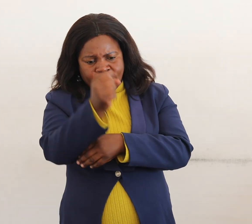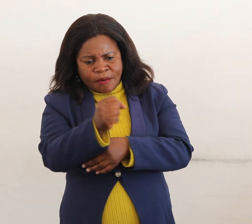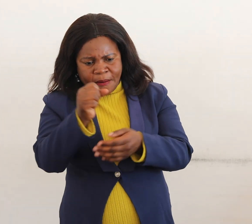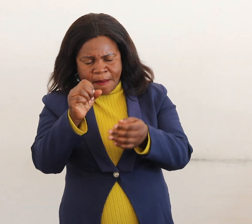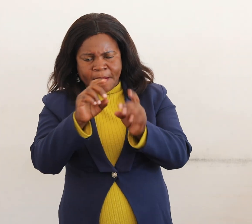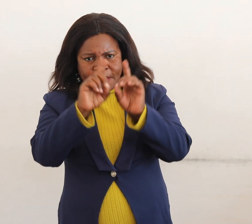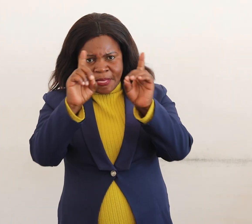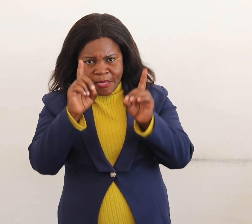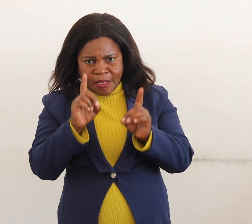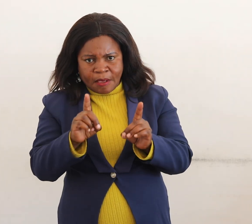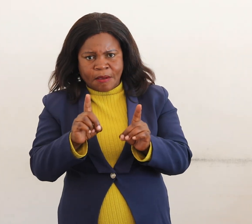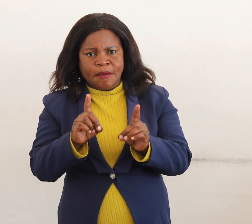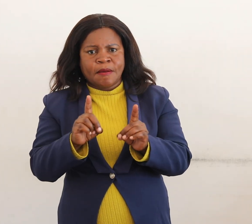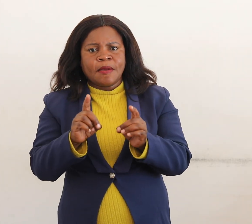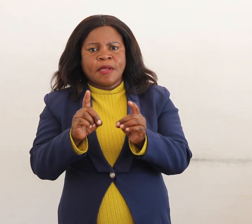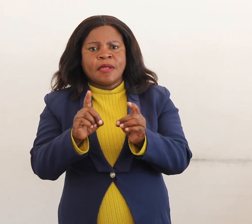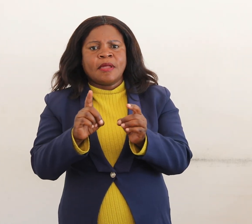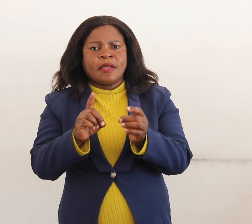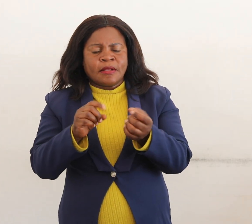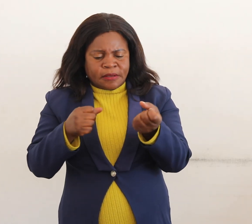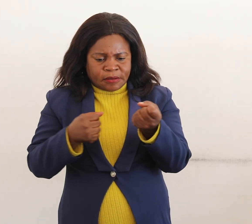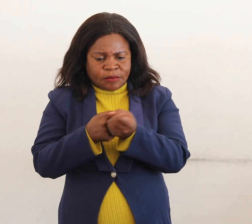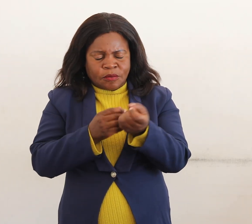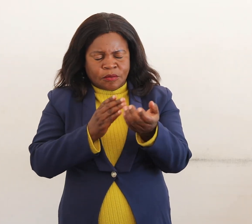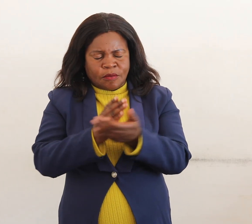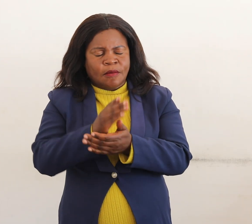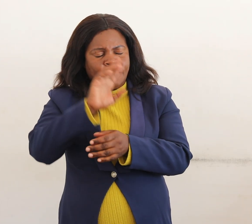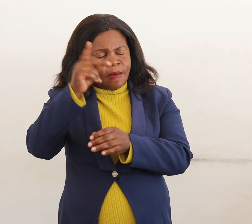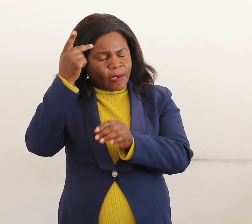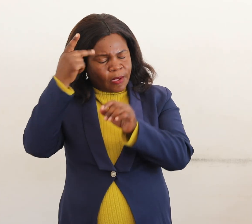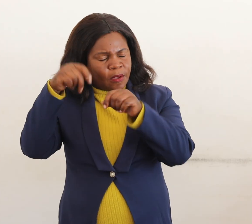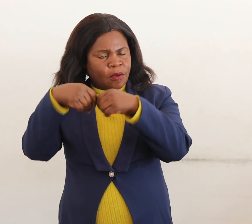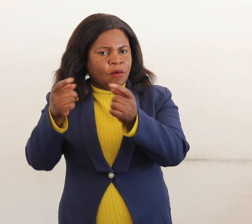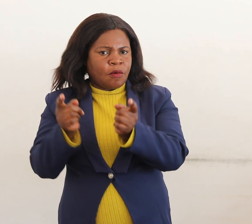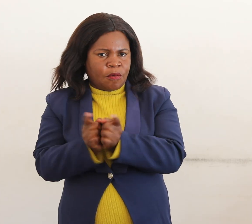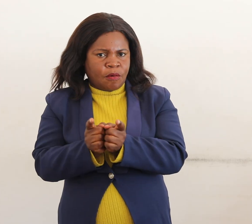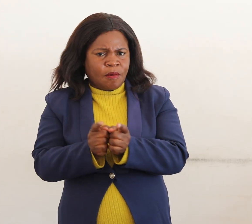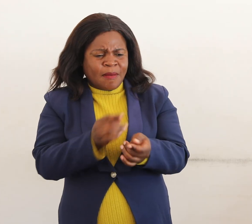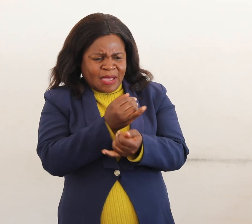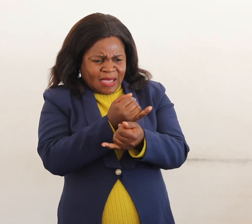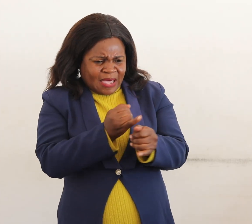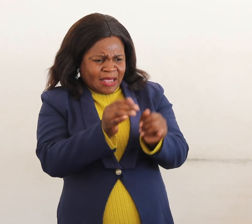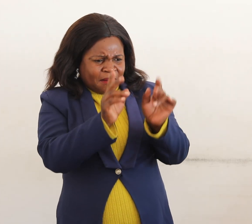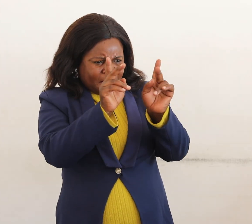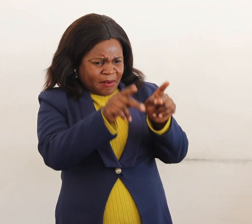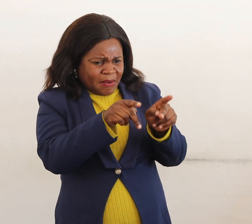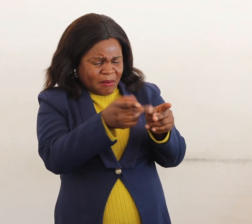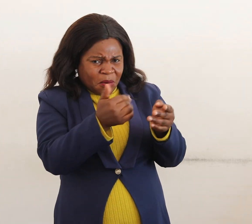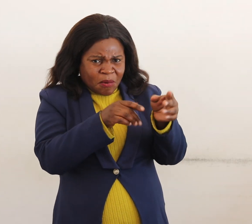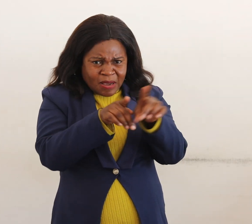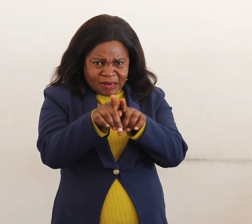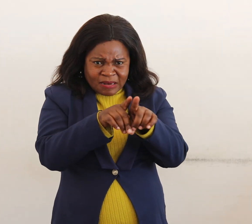parties. Although independent candidates are not required to provide an adoption